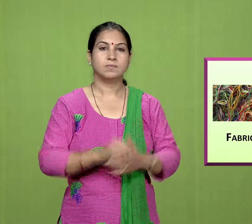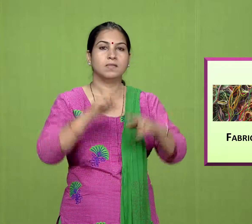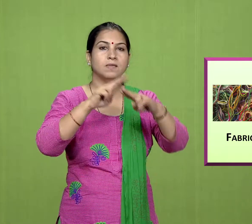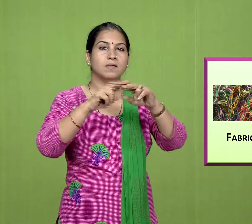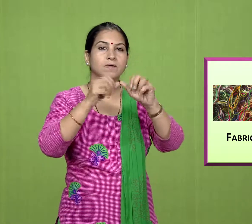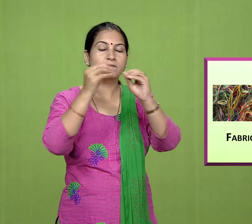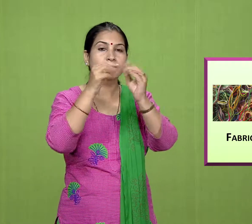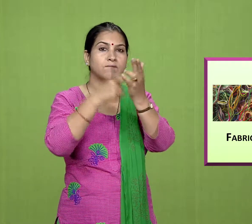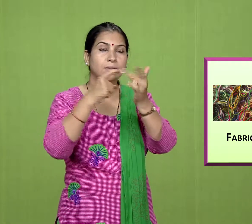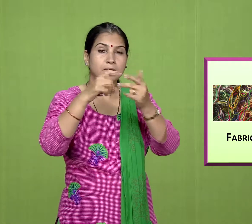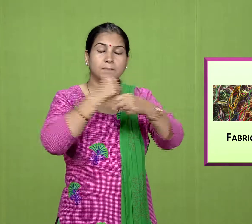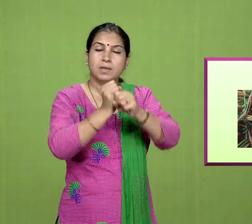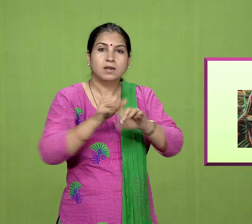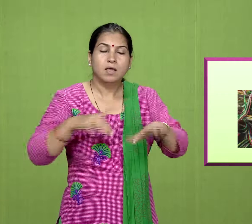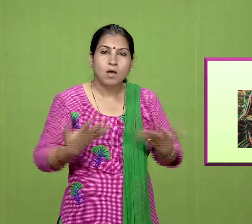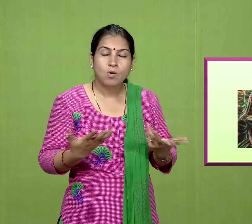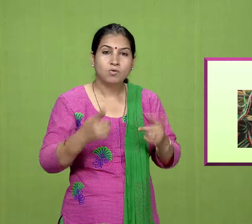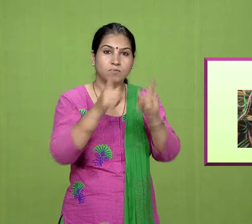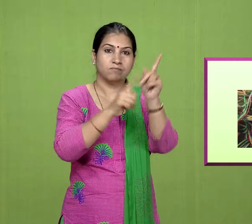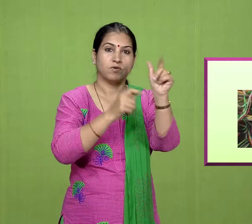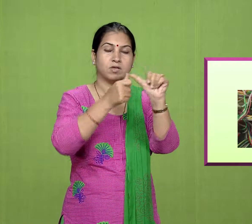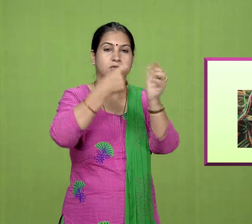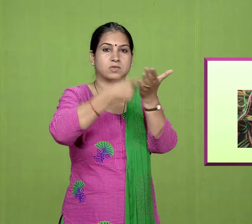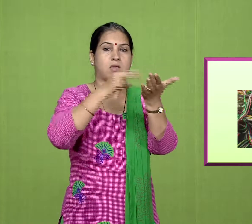Fabric is made through yarn.